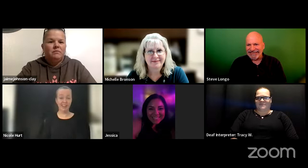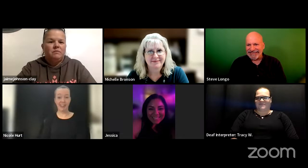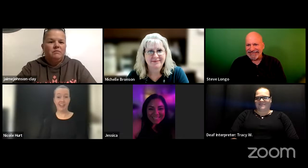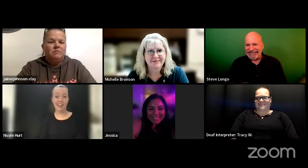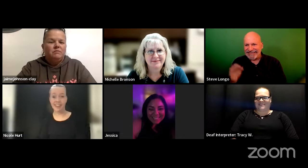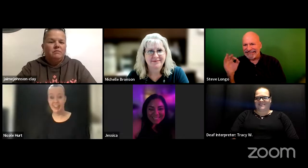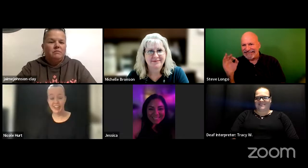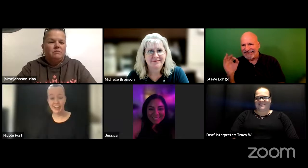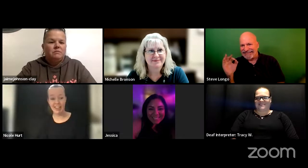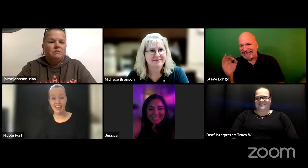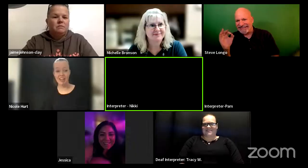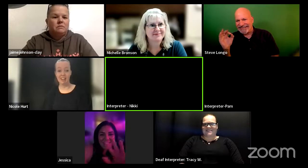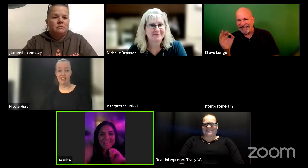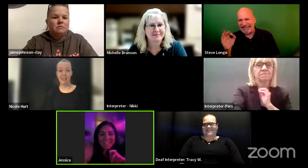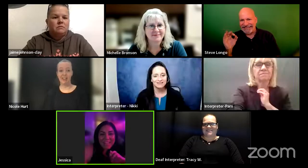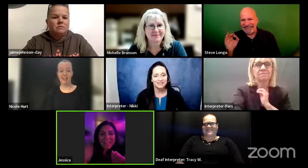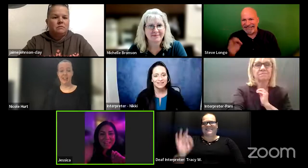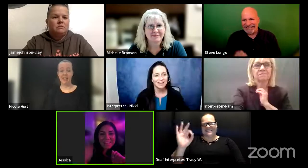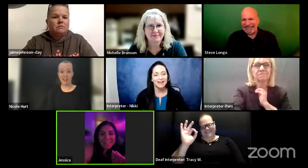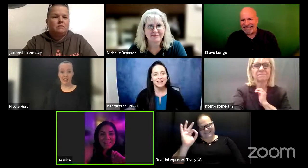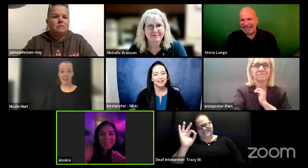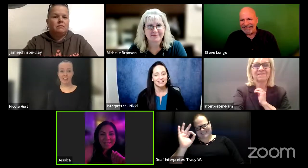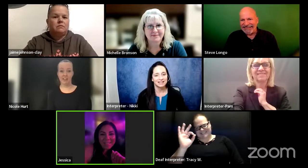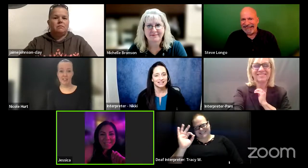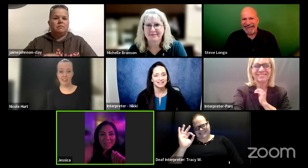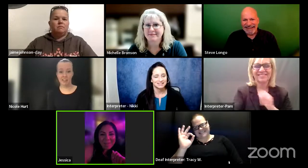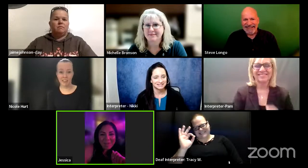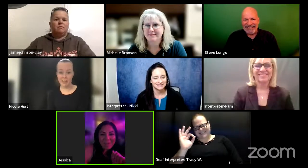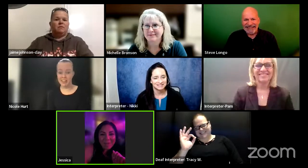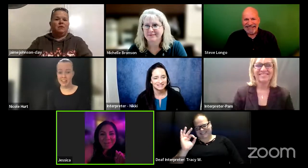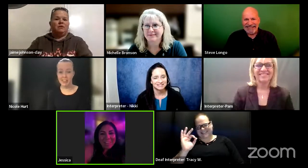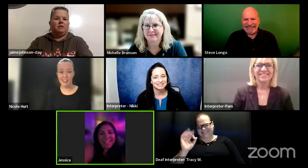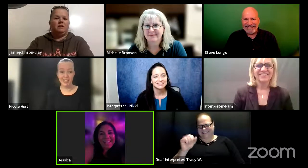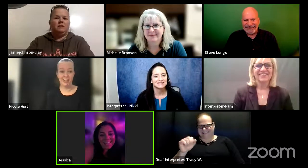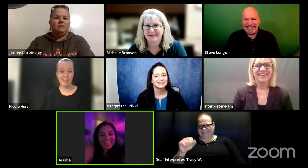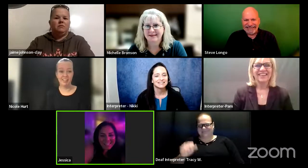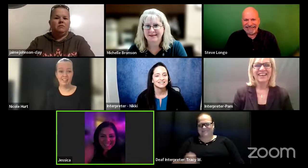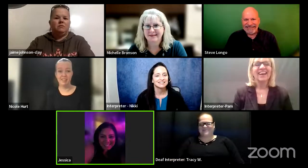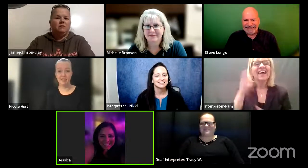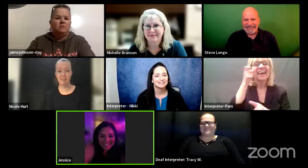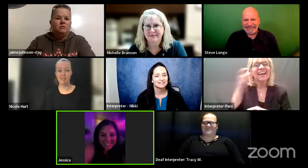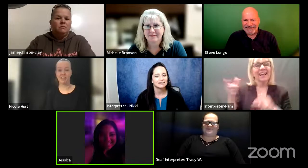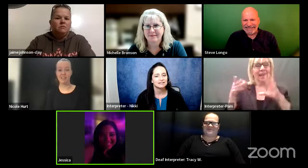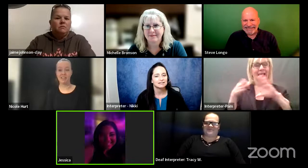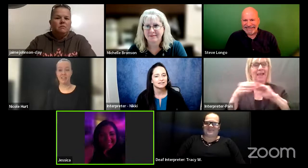before we close. I was gonna say invite now DeMarco.